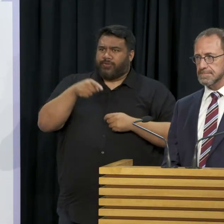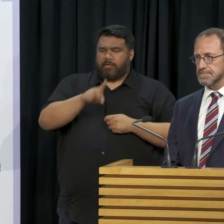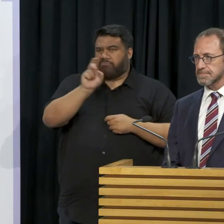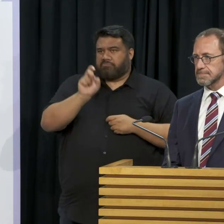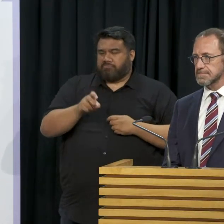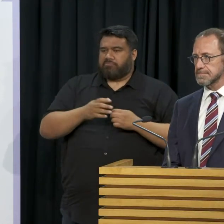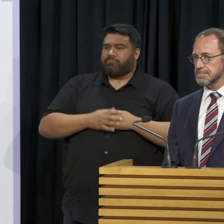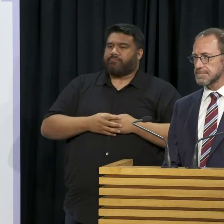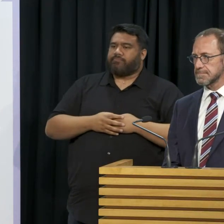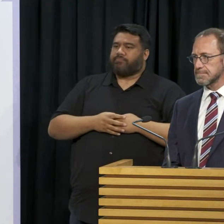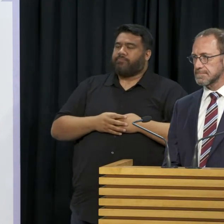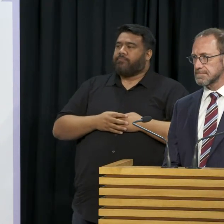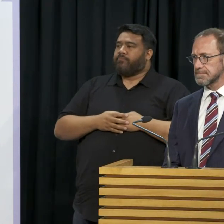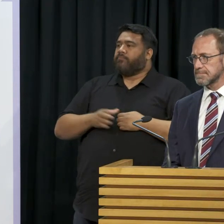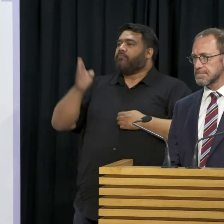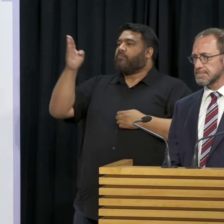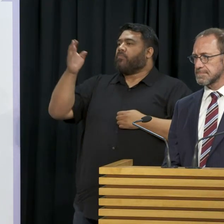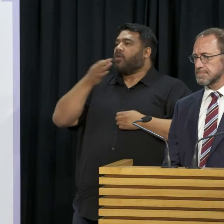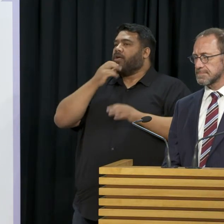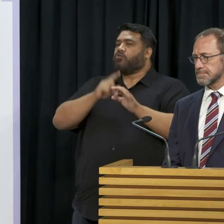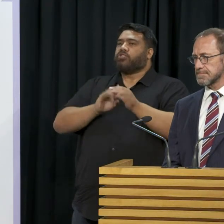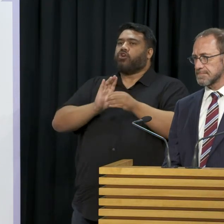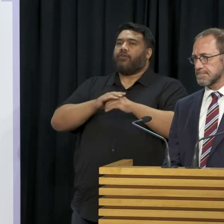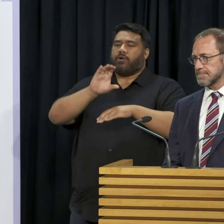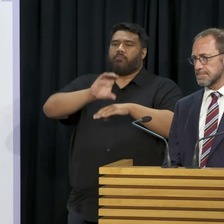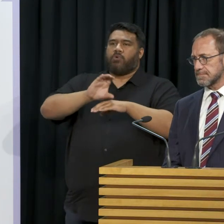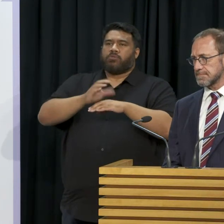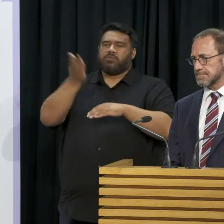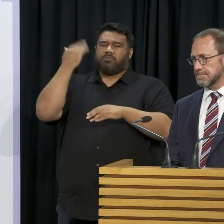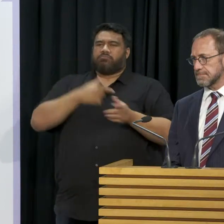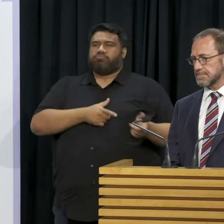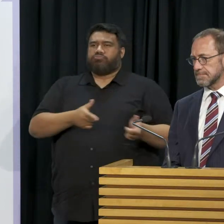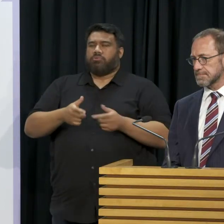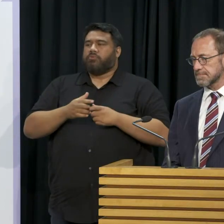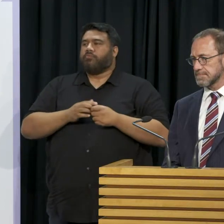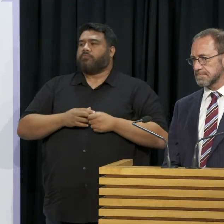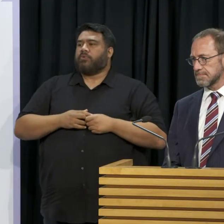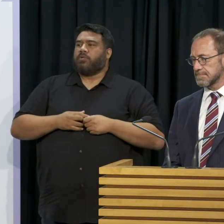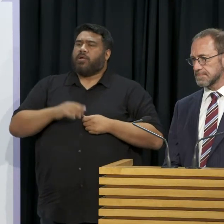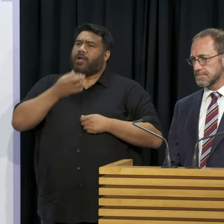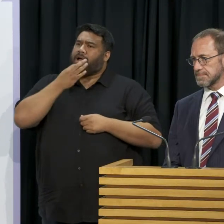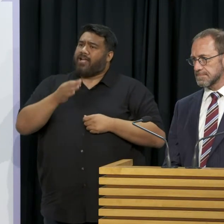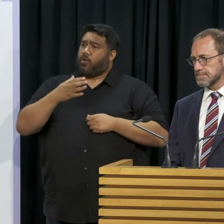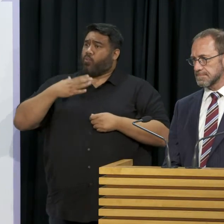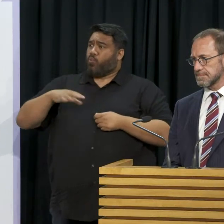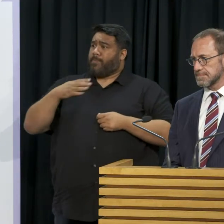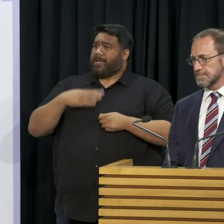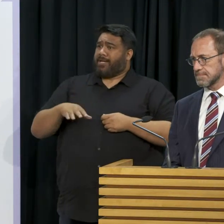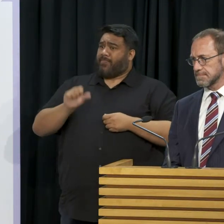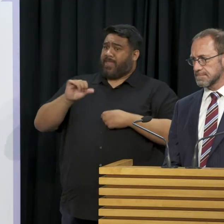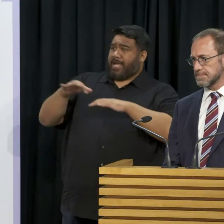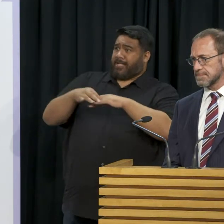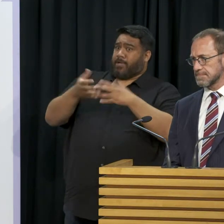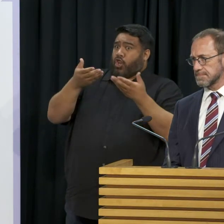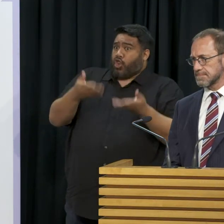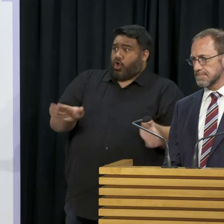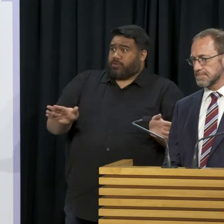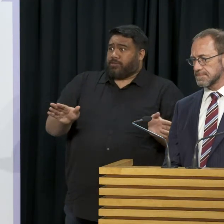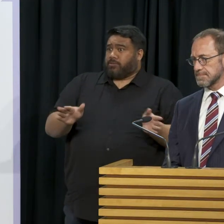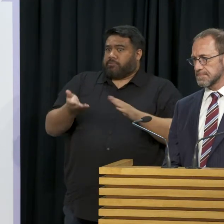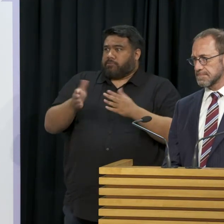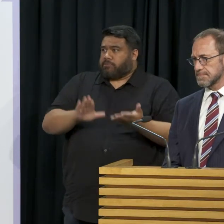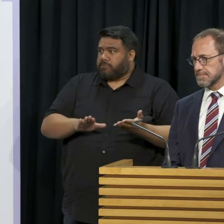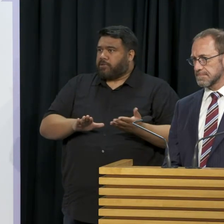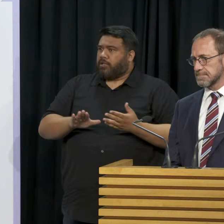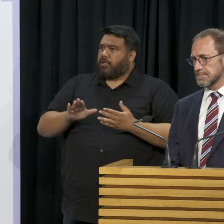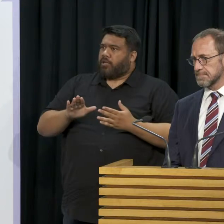Yeah. Regarding the mosque attack, what support is still available for the women who lost husbands during the mosque attack, and has there been